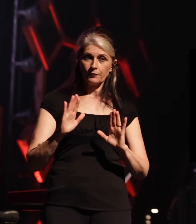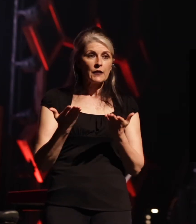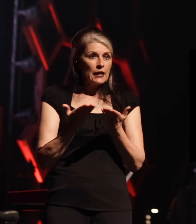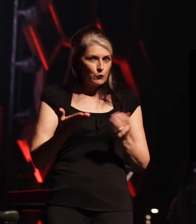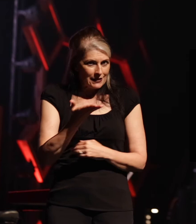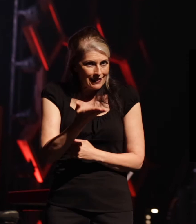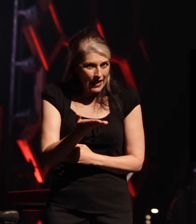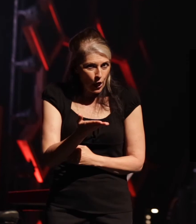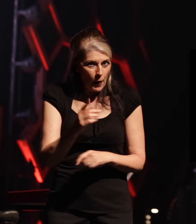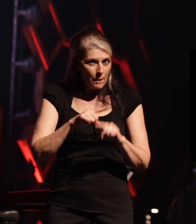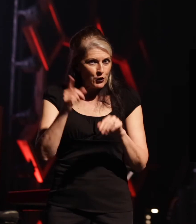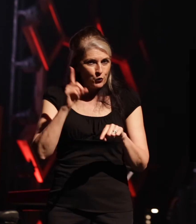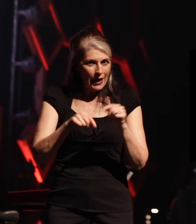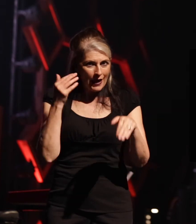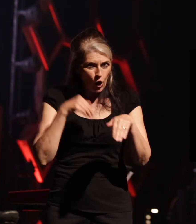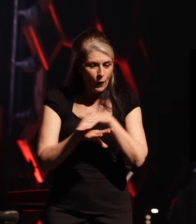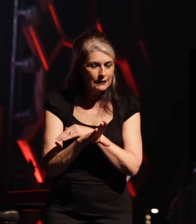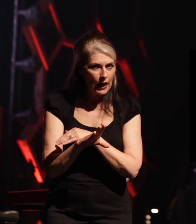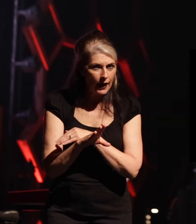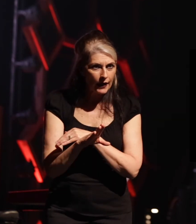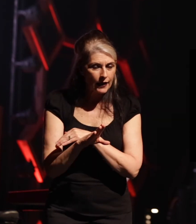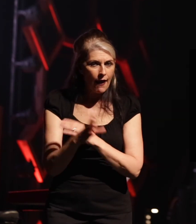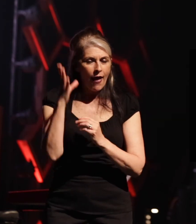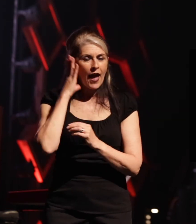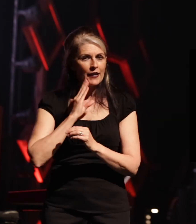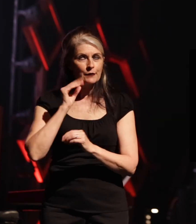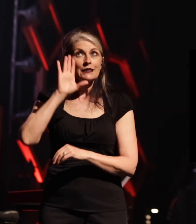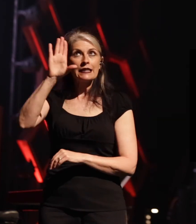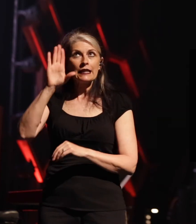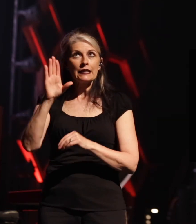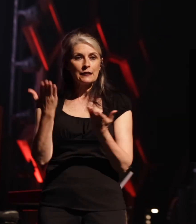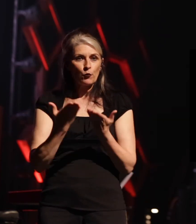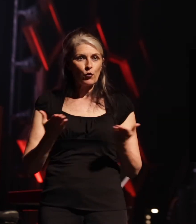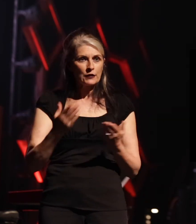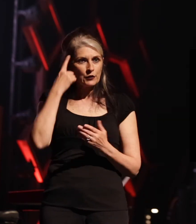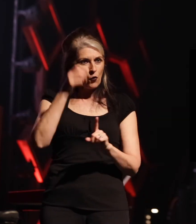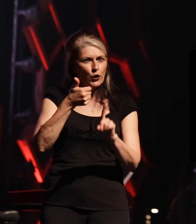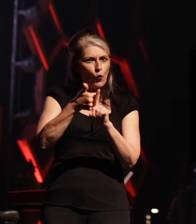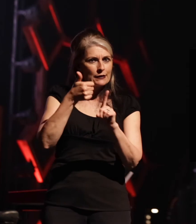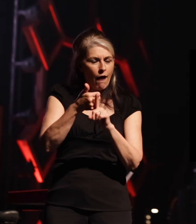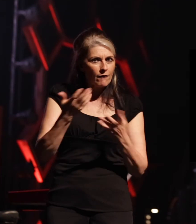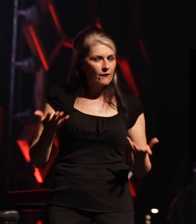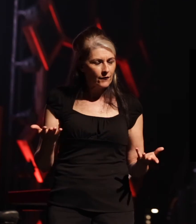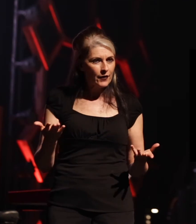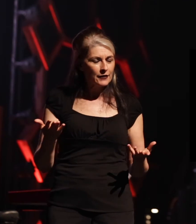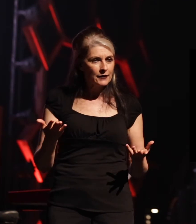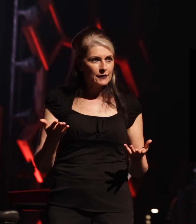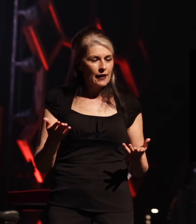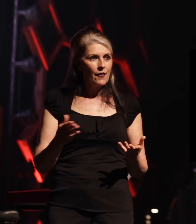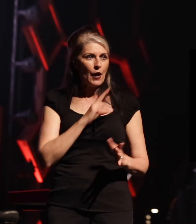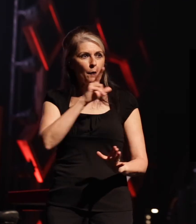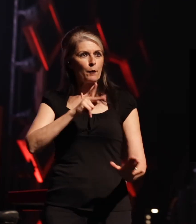not even go inside and experience his presence for yourself in that very personable